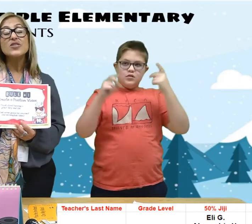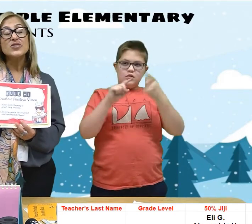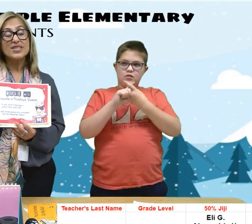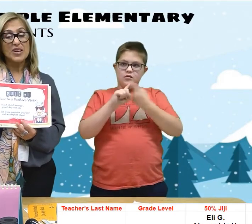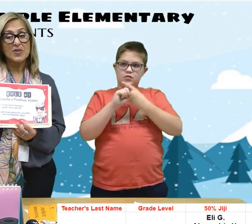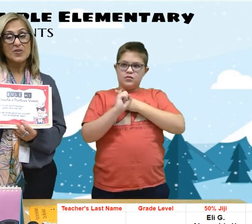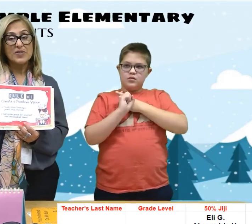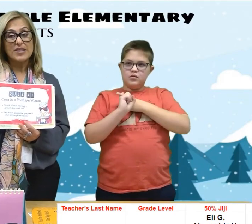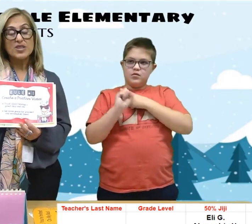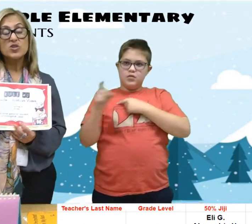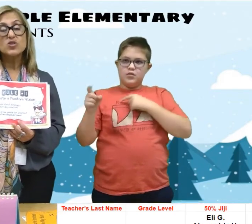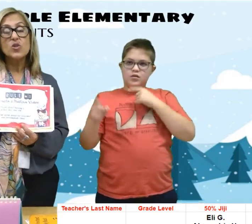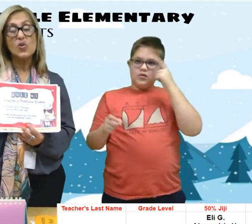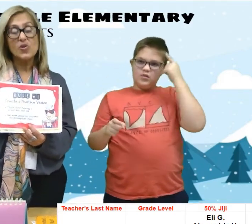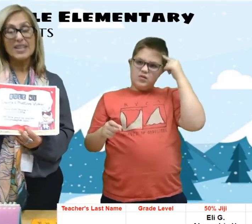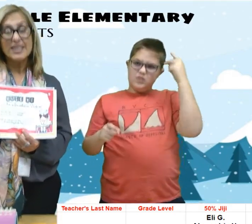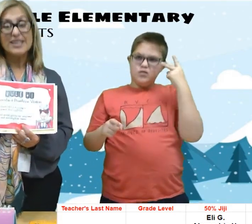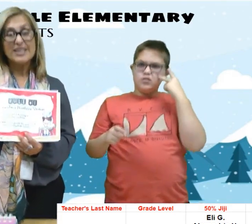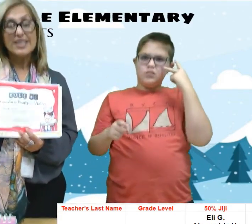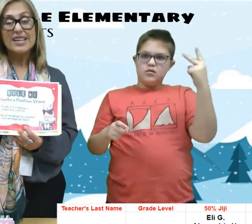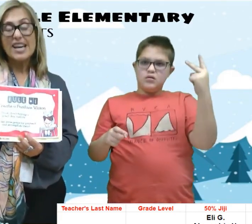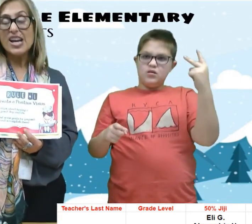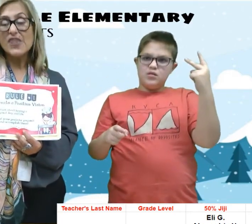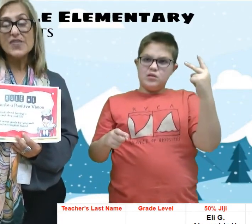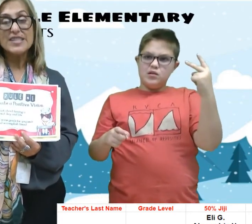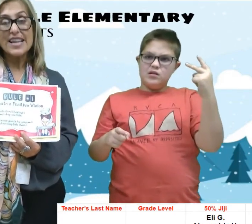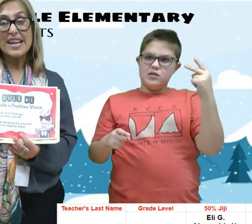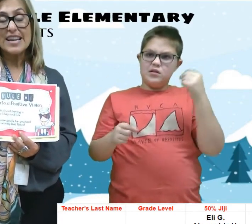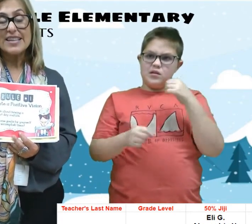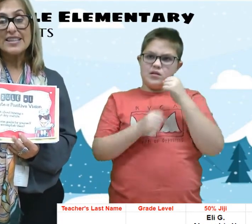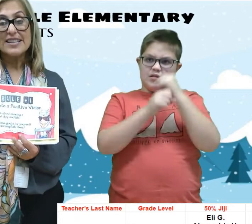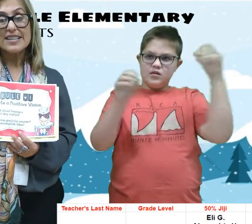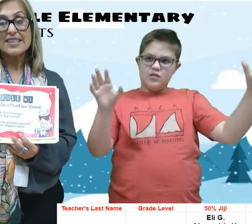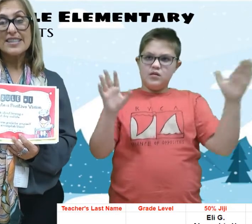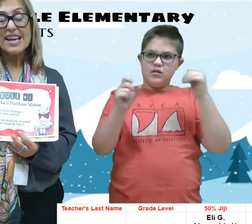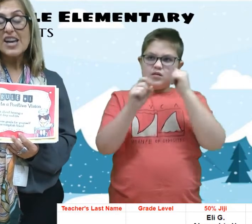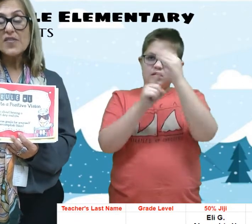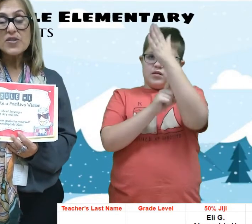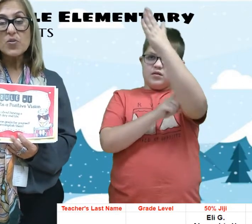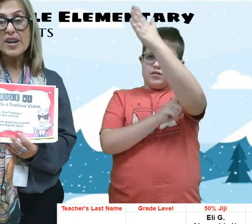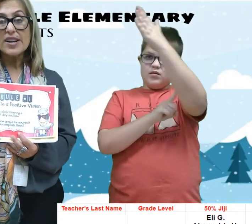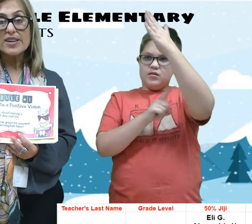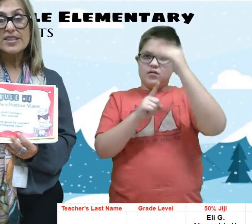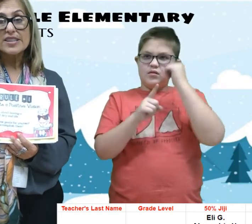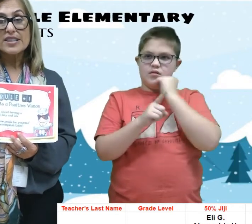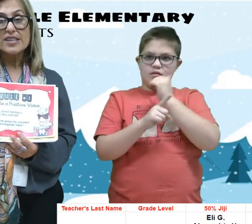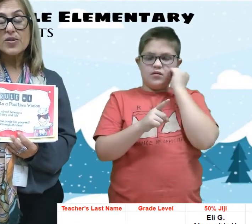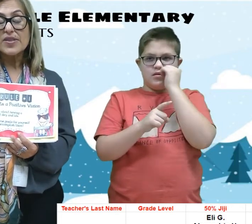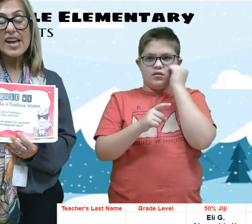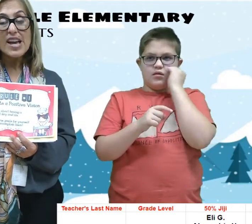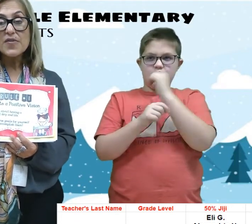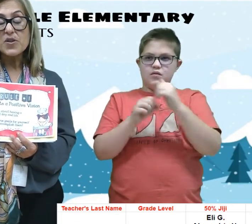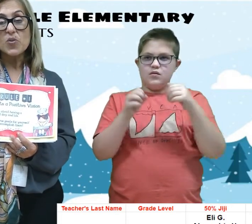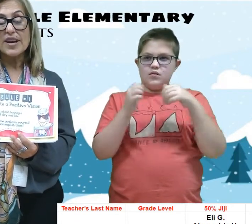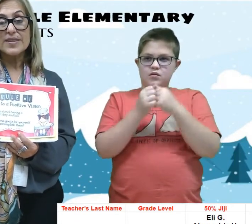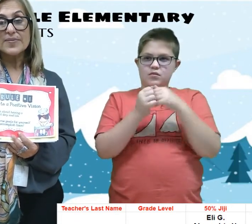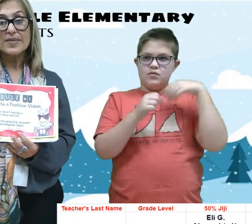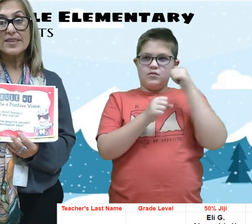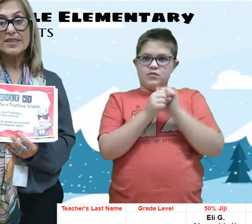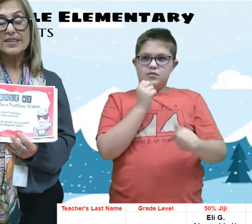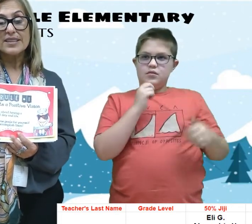See yourself soaring every day, everywhere, with